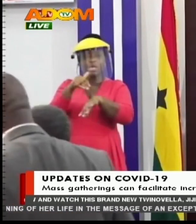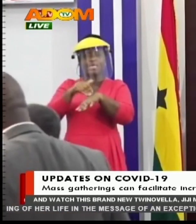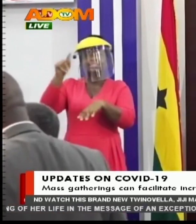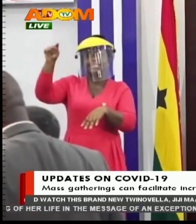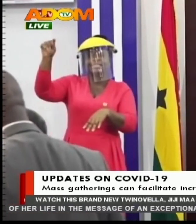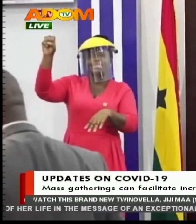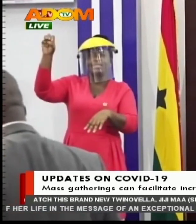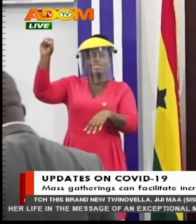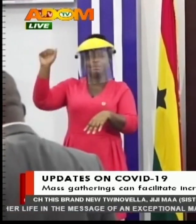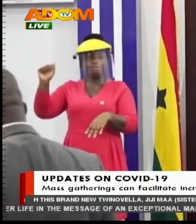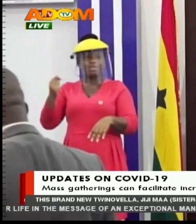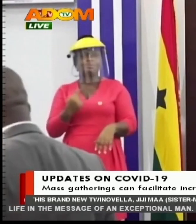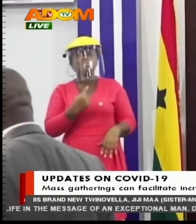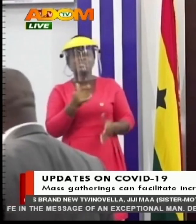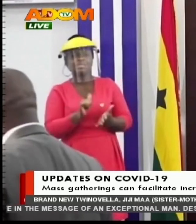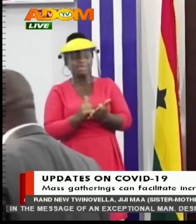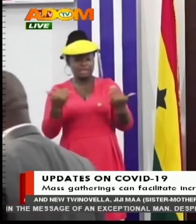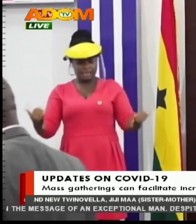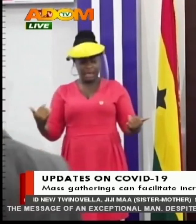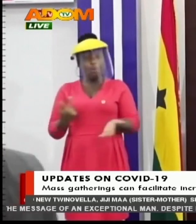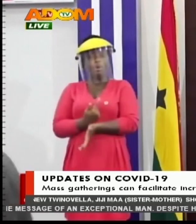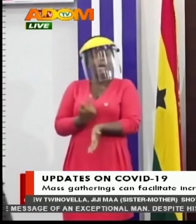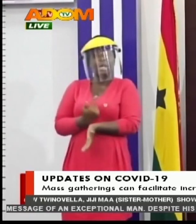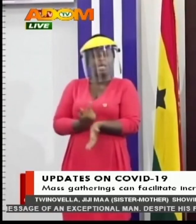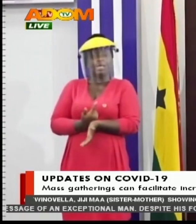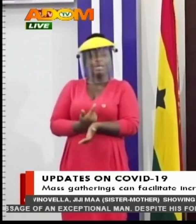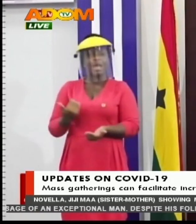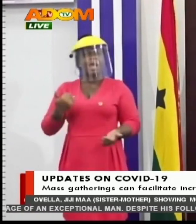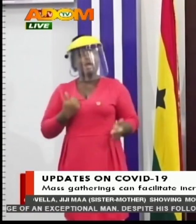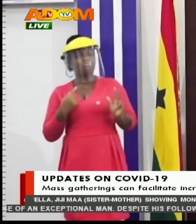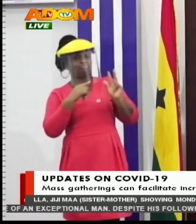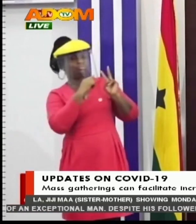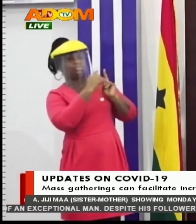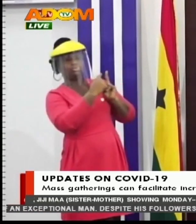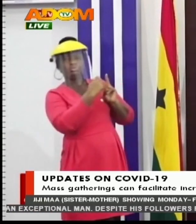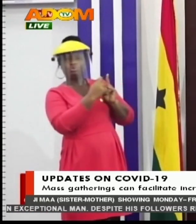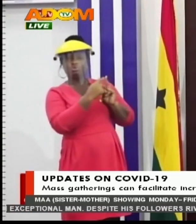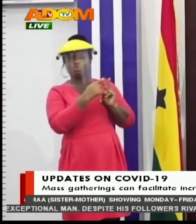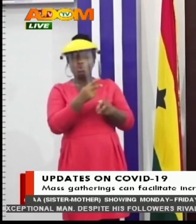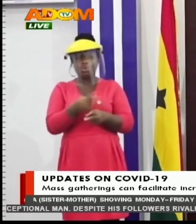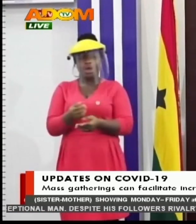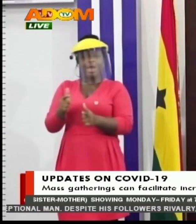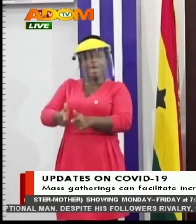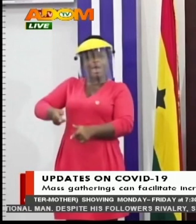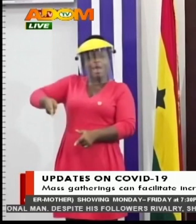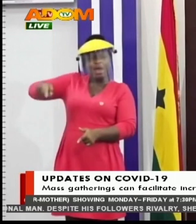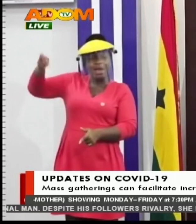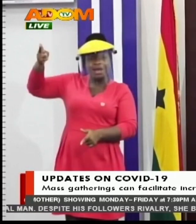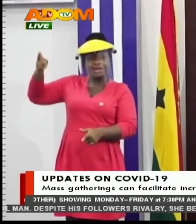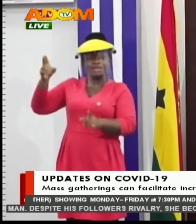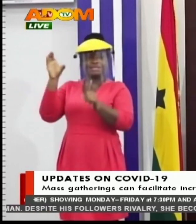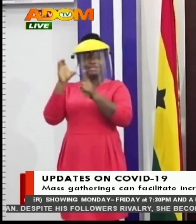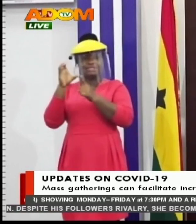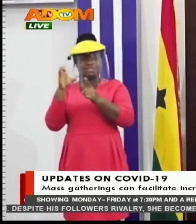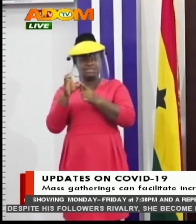of time, there have been significant events that occurred 2 weeks ago. But some of these